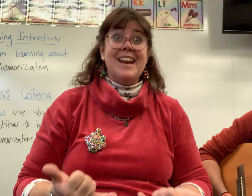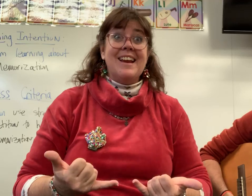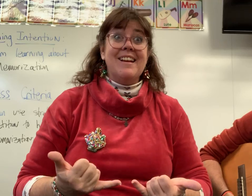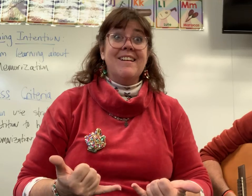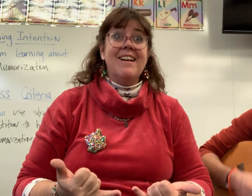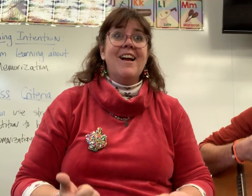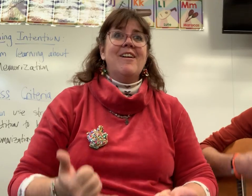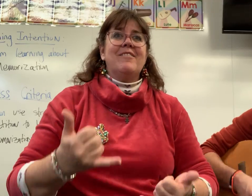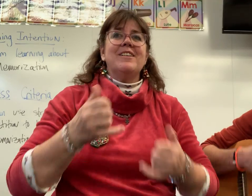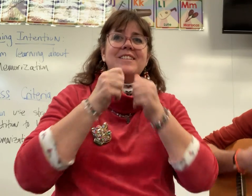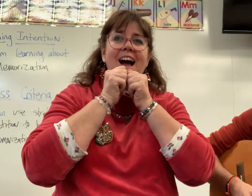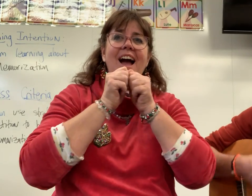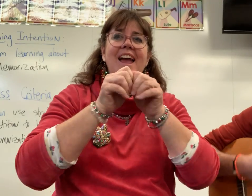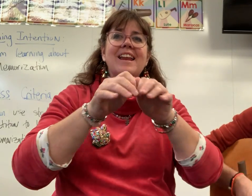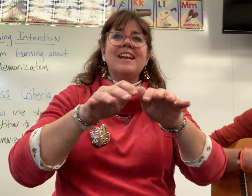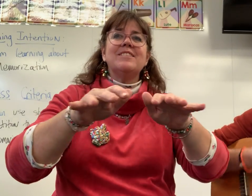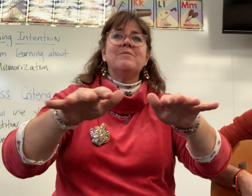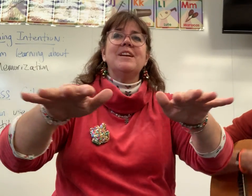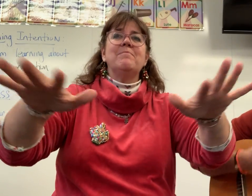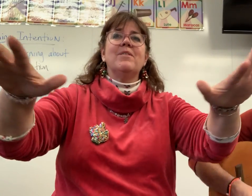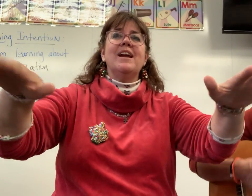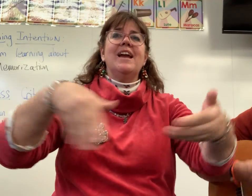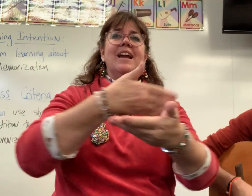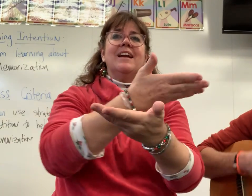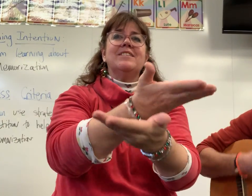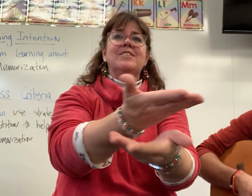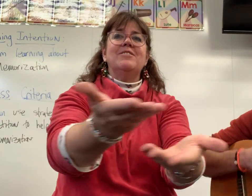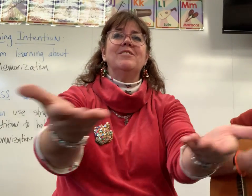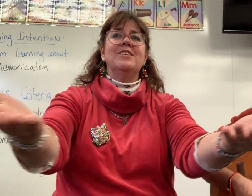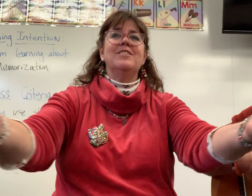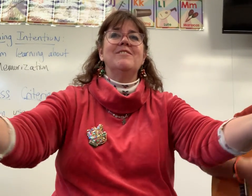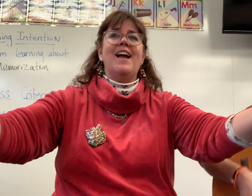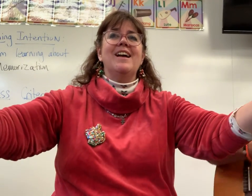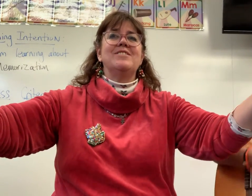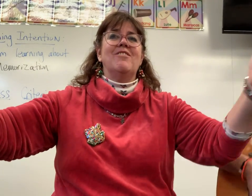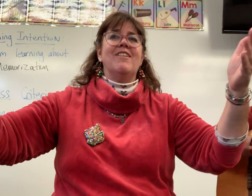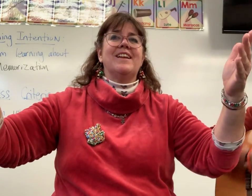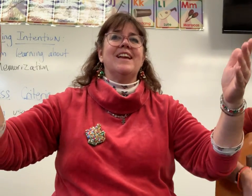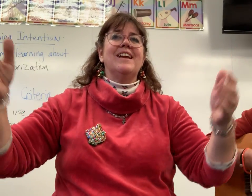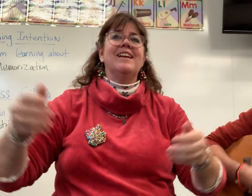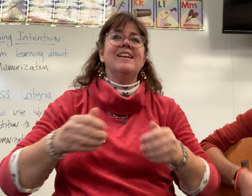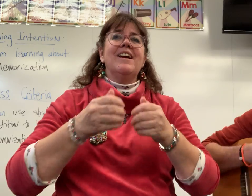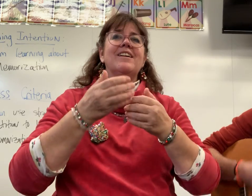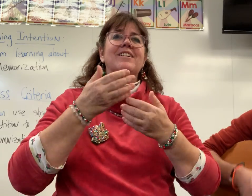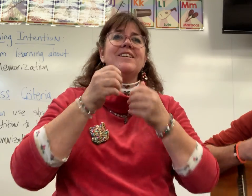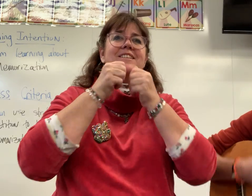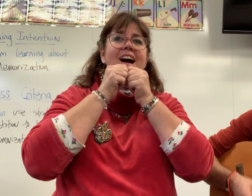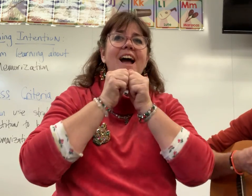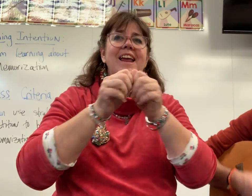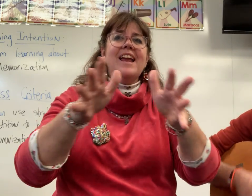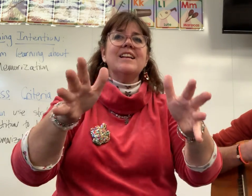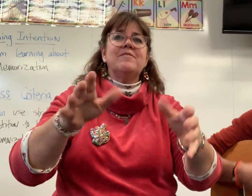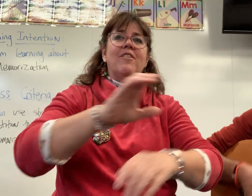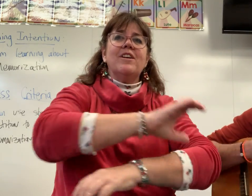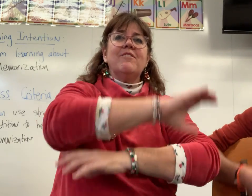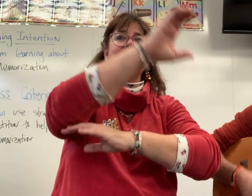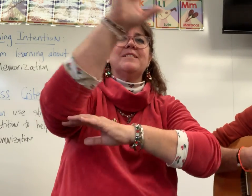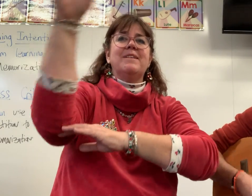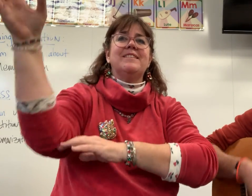dear. Good tidings we bring to you and your kin. Good tidings for Christmas